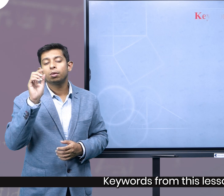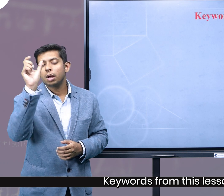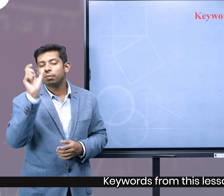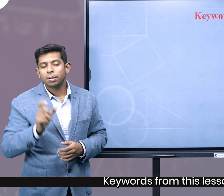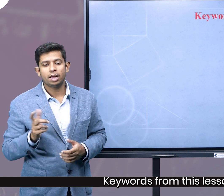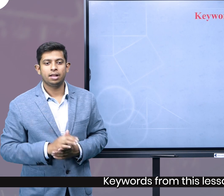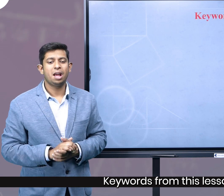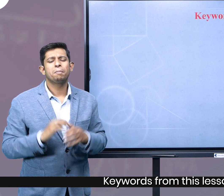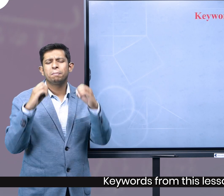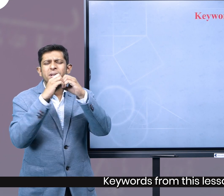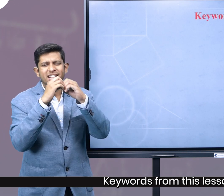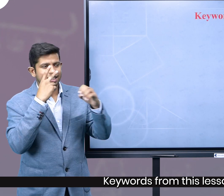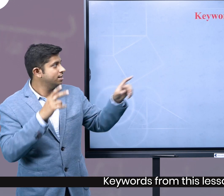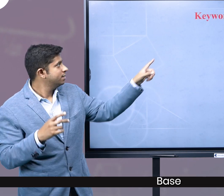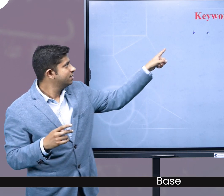Keywords from this lesson: base,